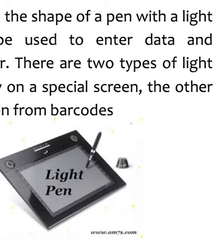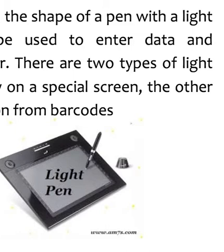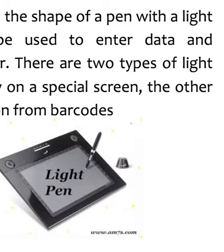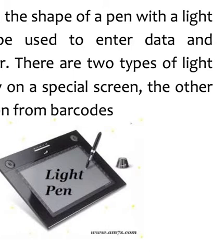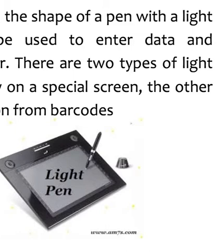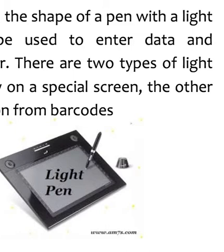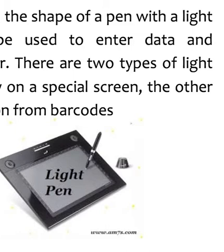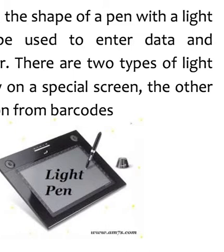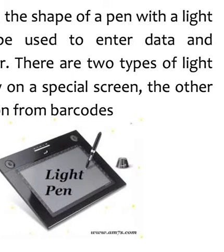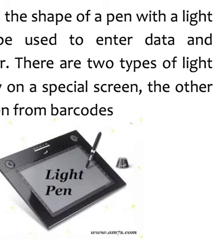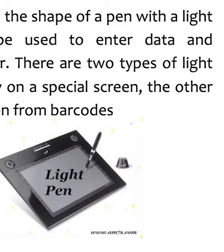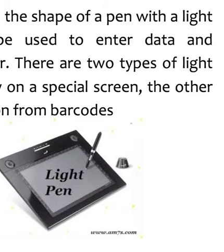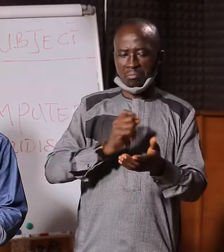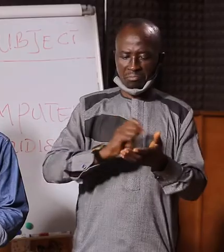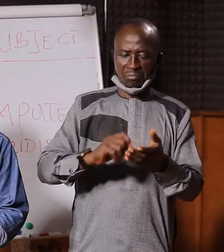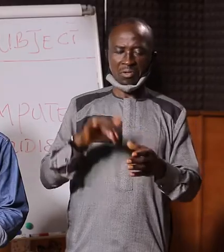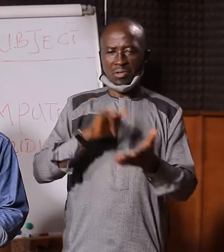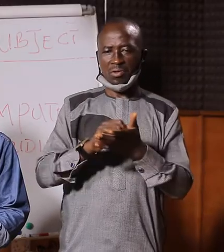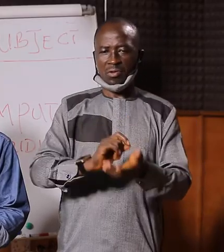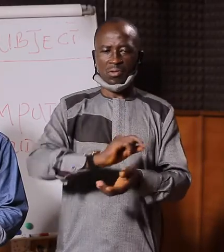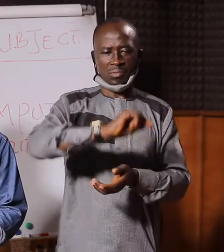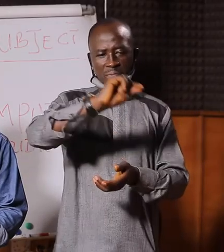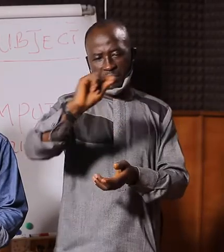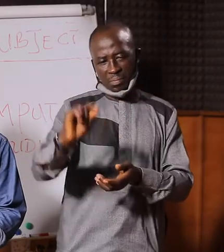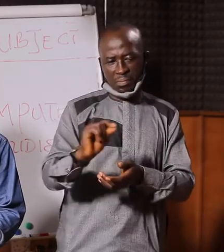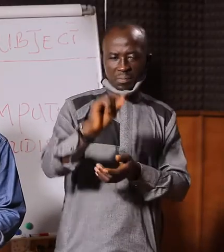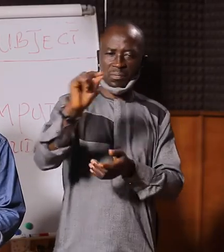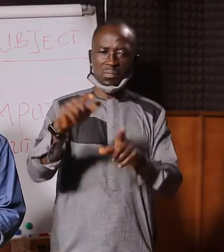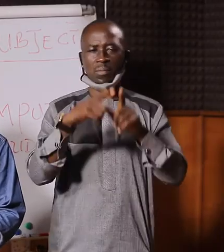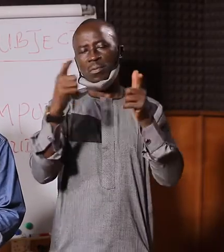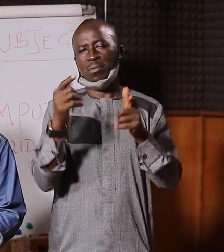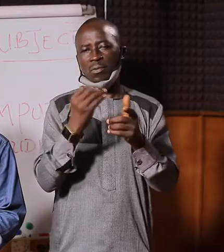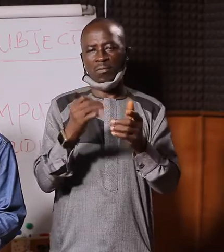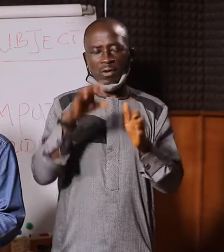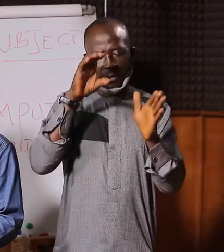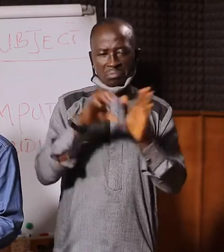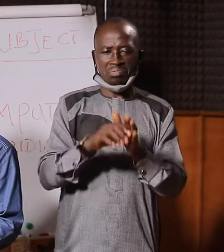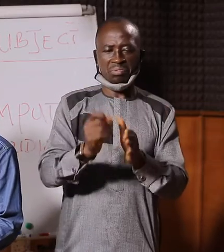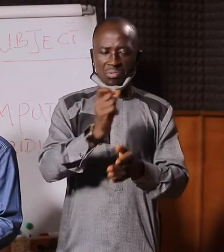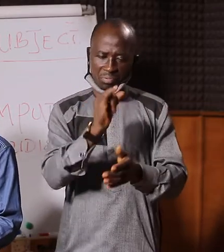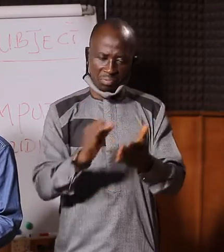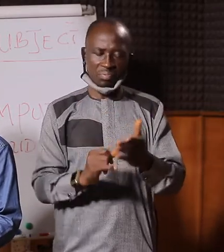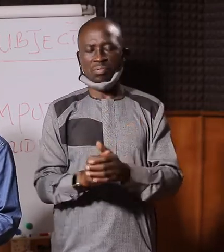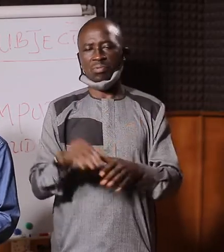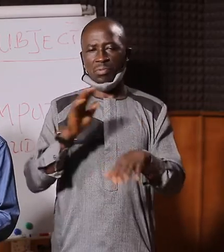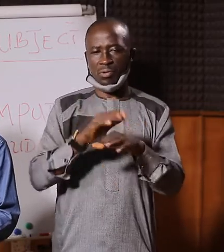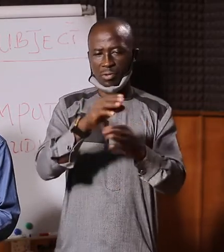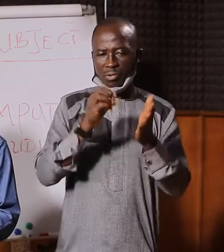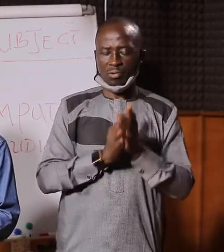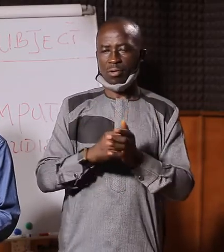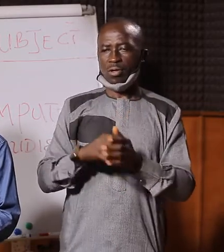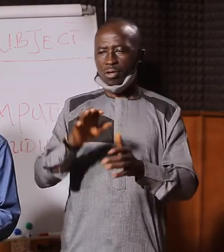a light pen that you could just use to navigate around, to do a lot of sketching on your own. And we have the other one that is